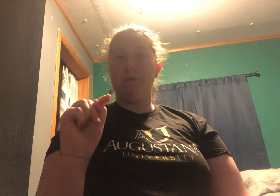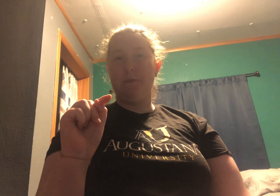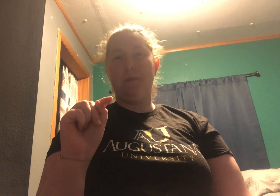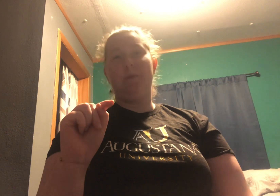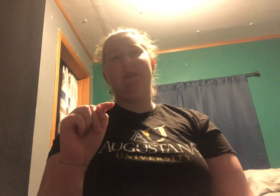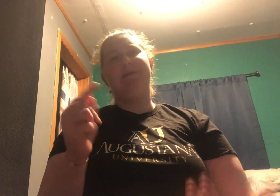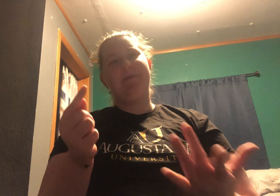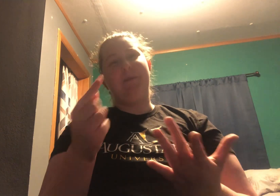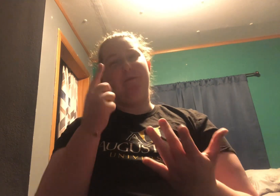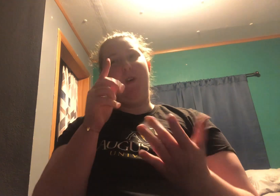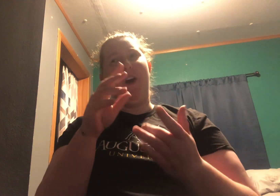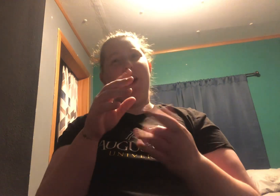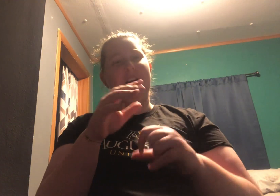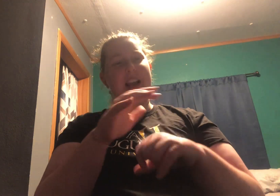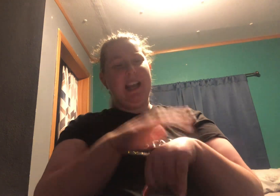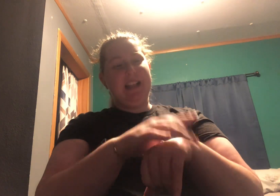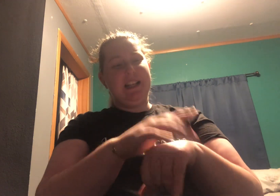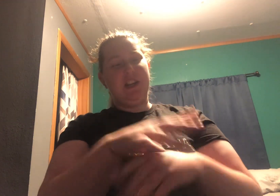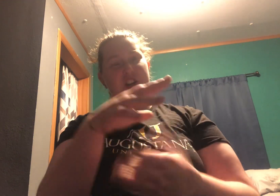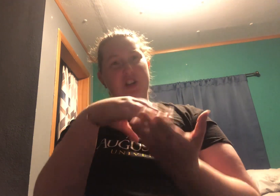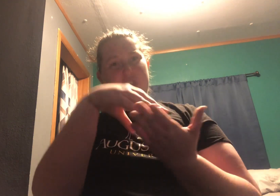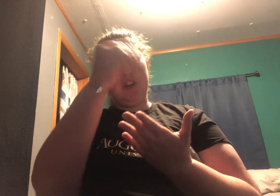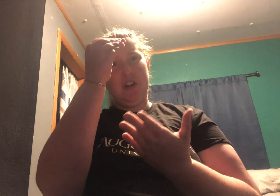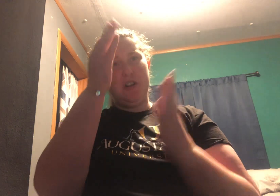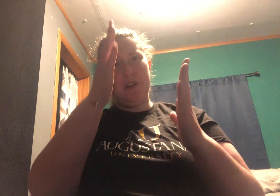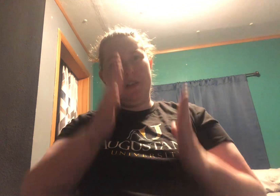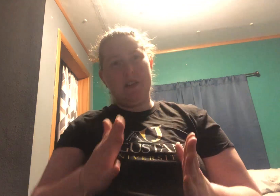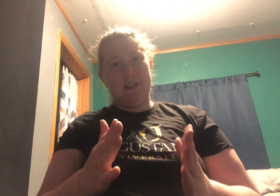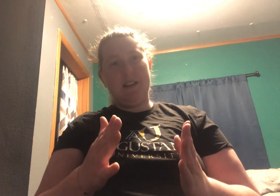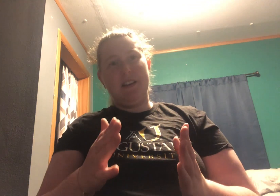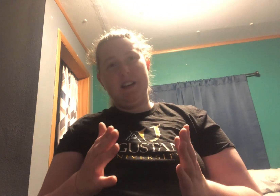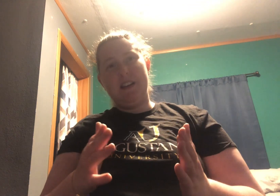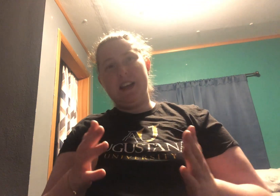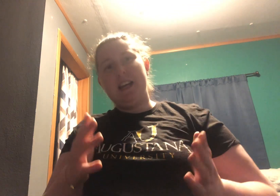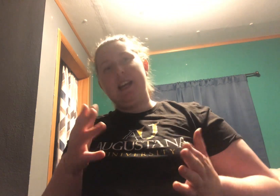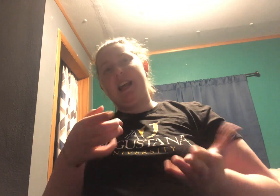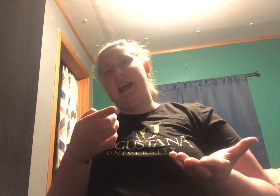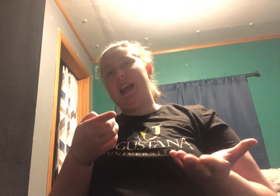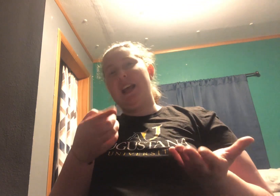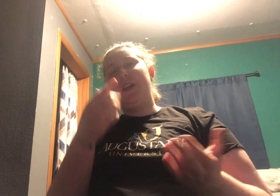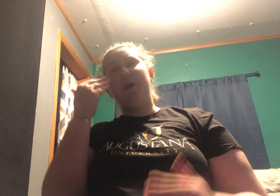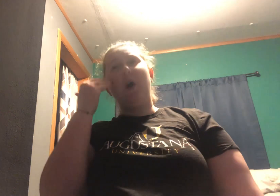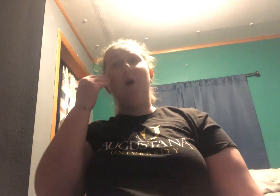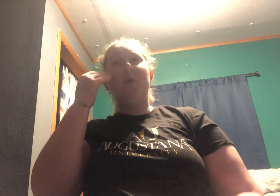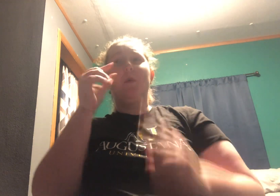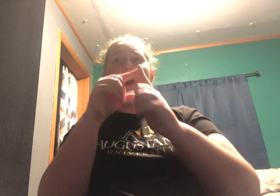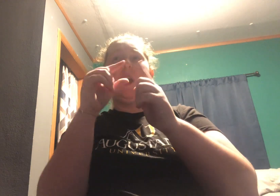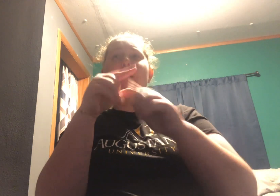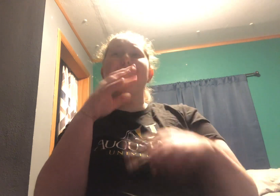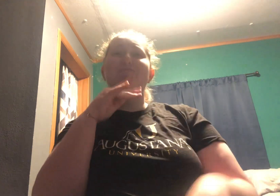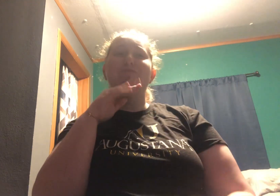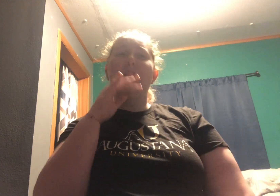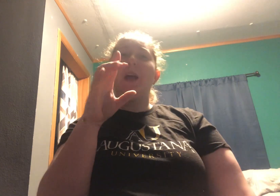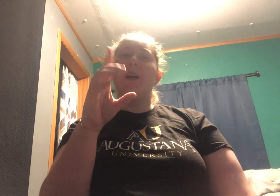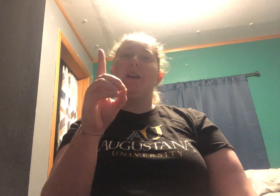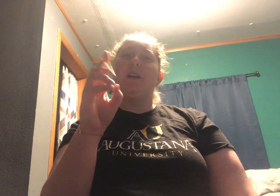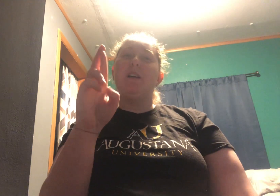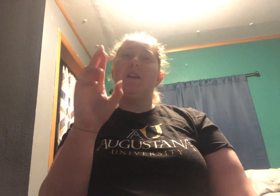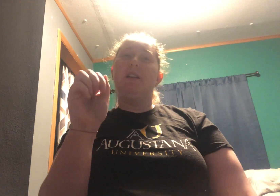English learner to know that this word is pronounced draft, that's just so unreasonable. If